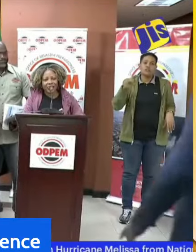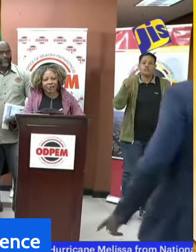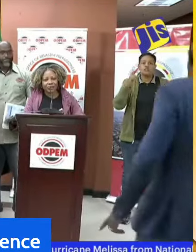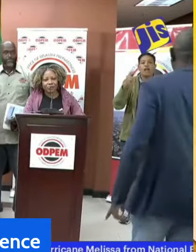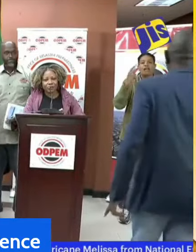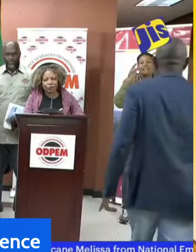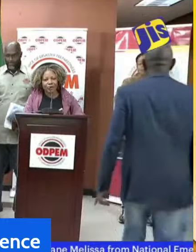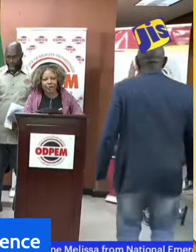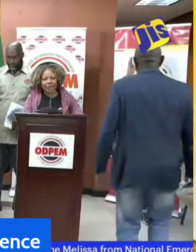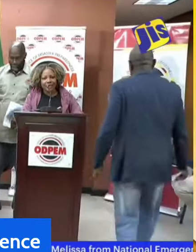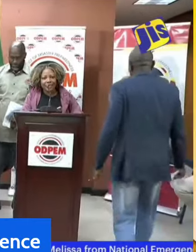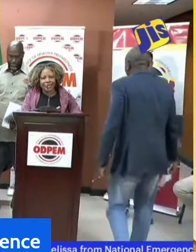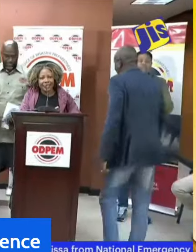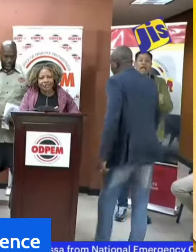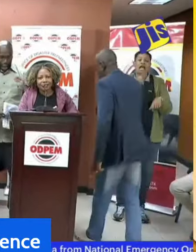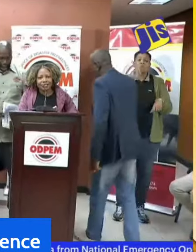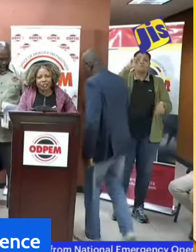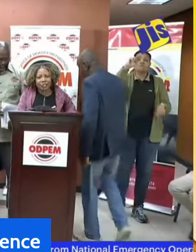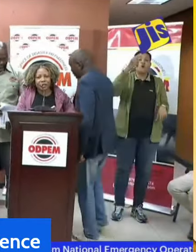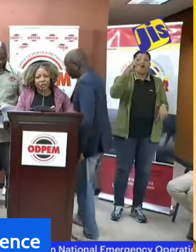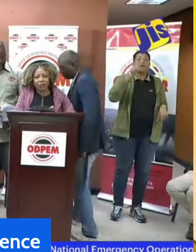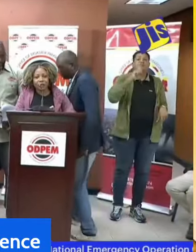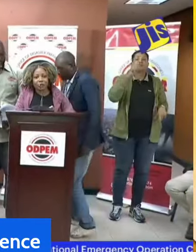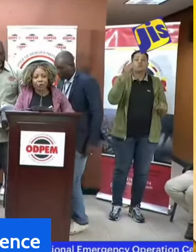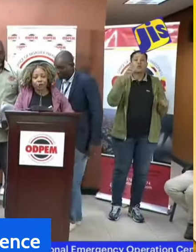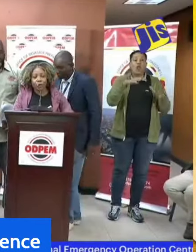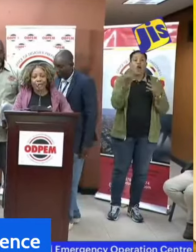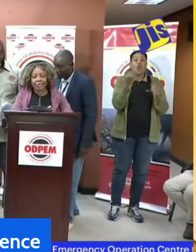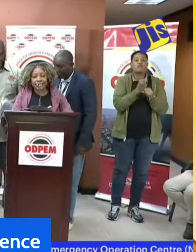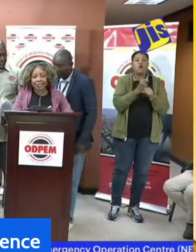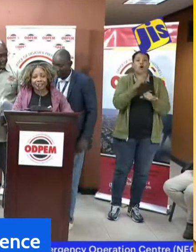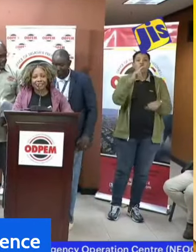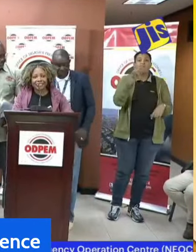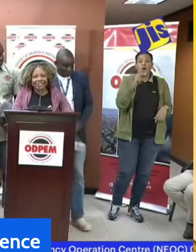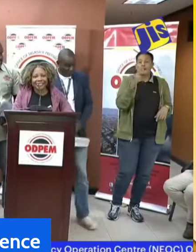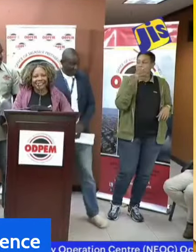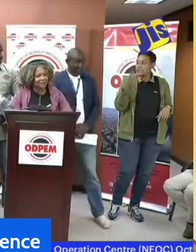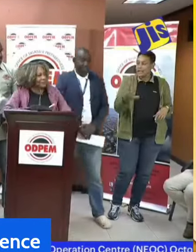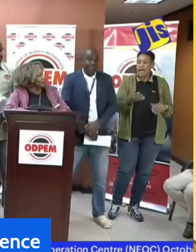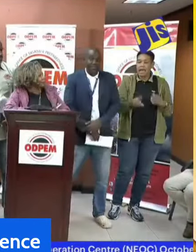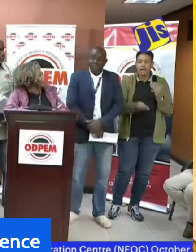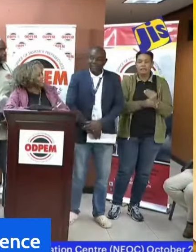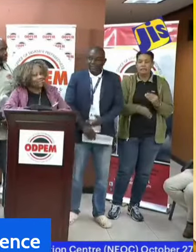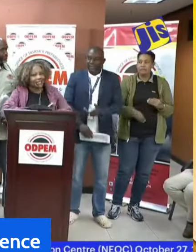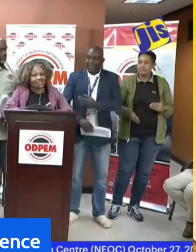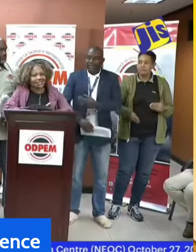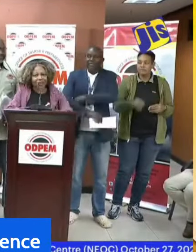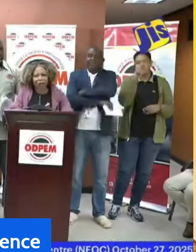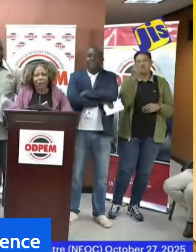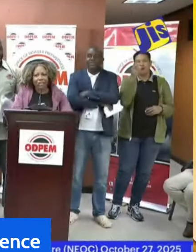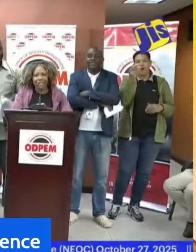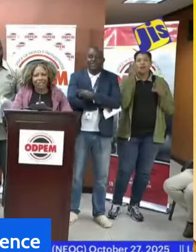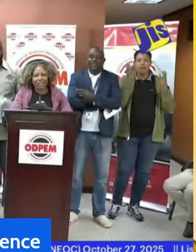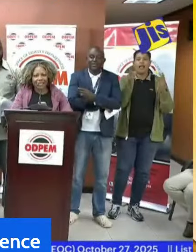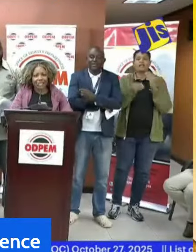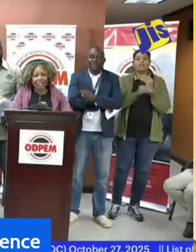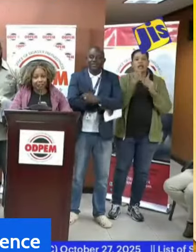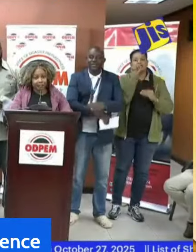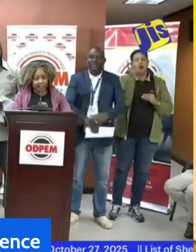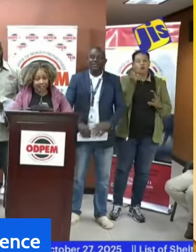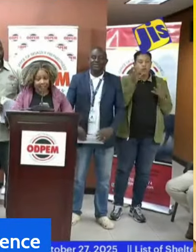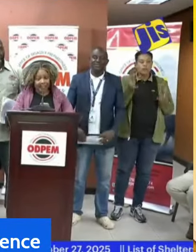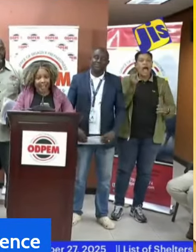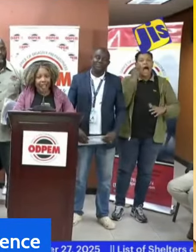the time, but Rohan is really doing a lot of work. Rohan is here. He is always